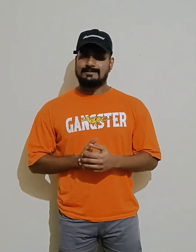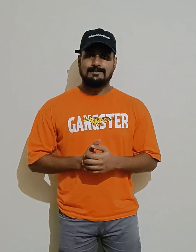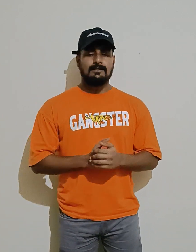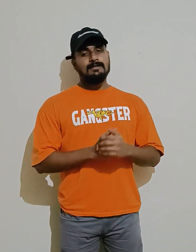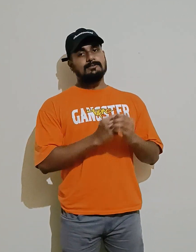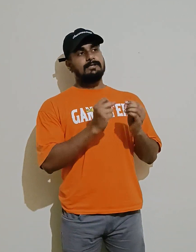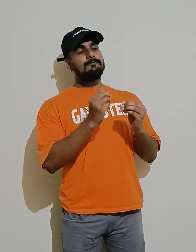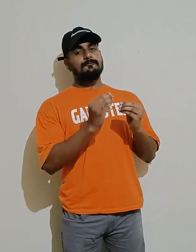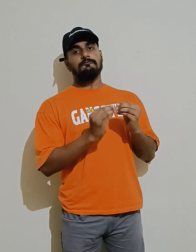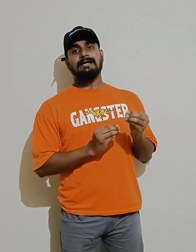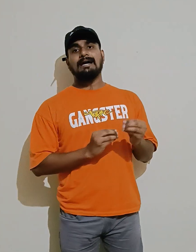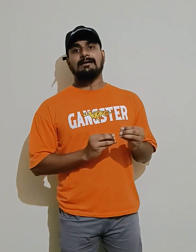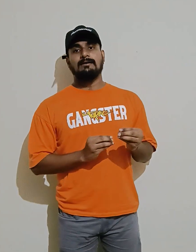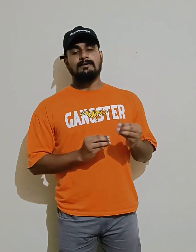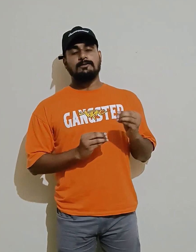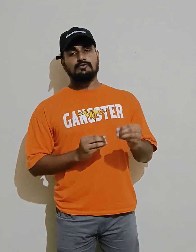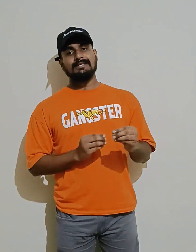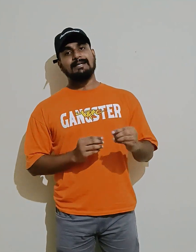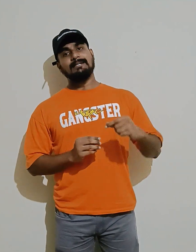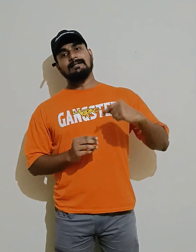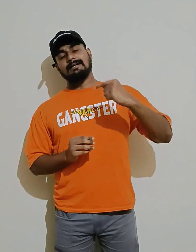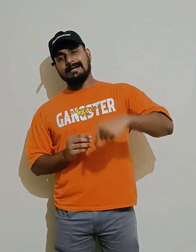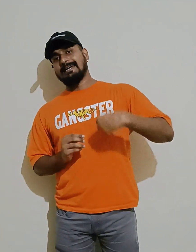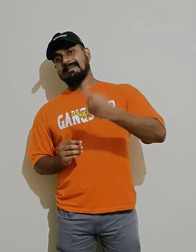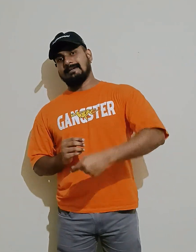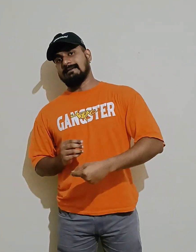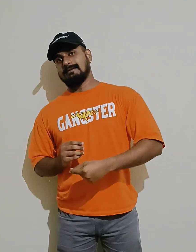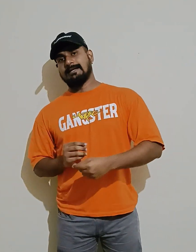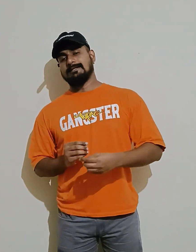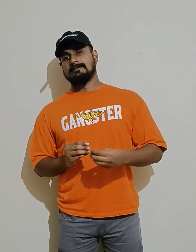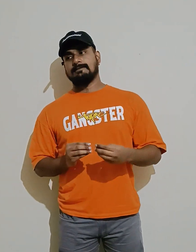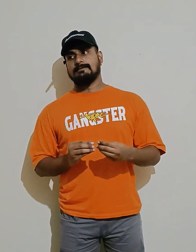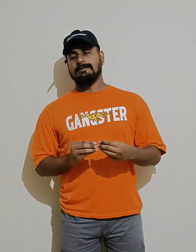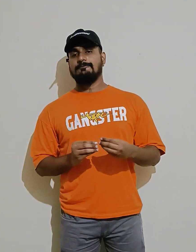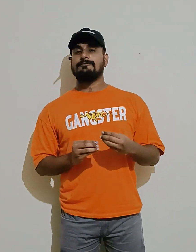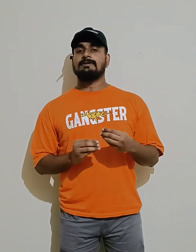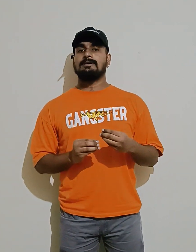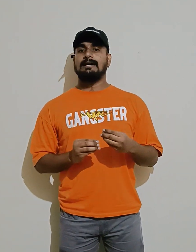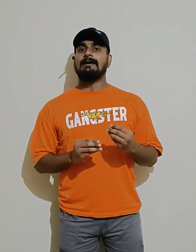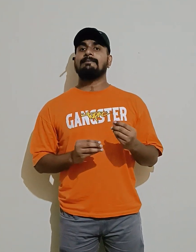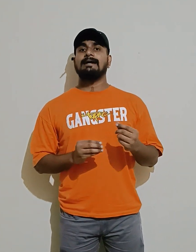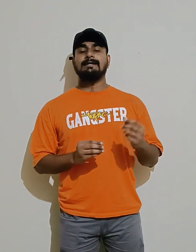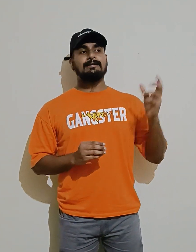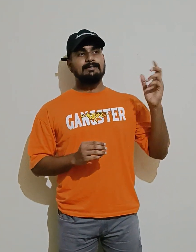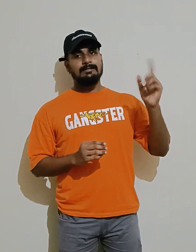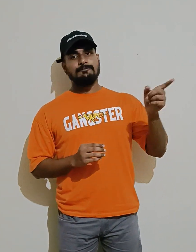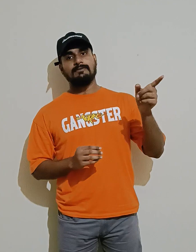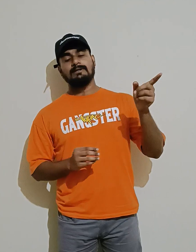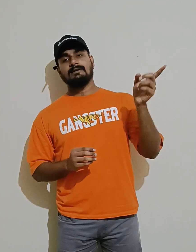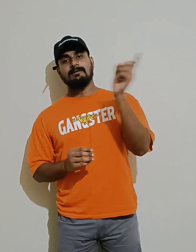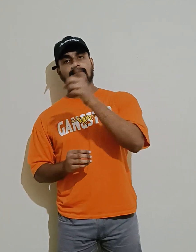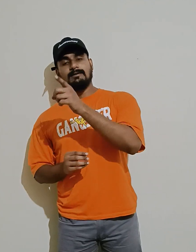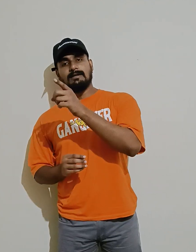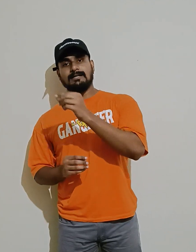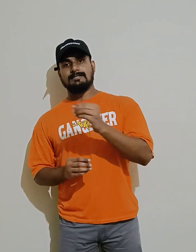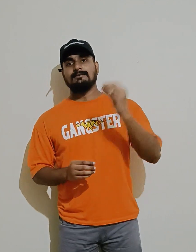discuss. If we are using it again and again, like if I am writing if